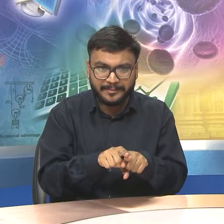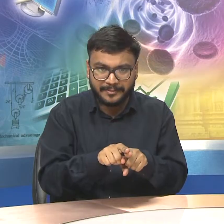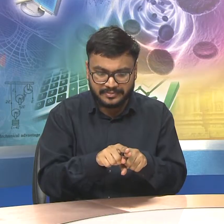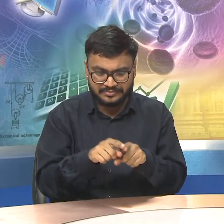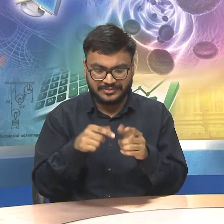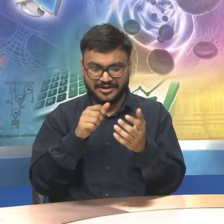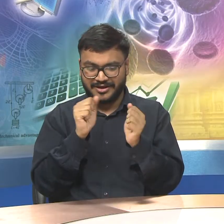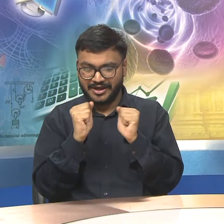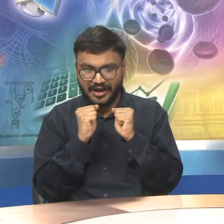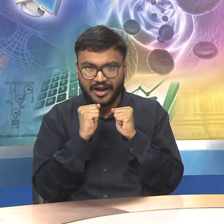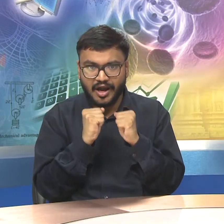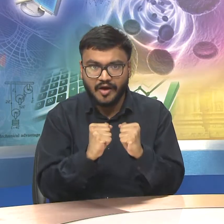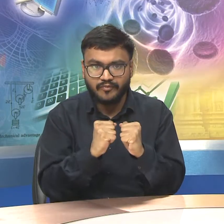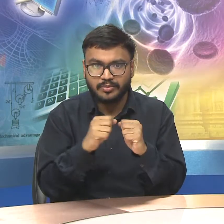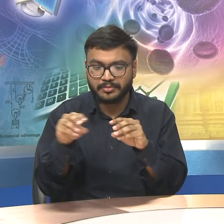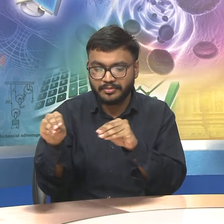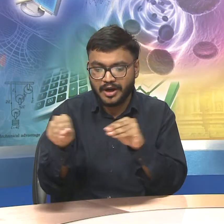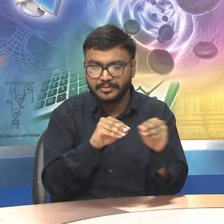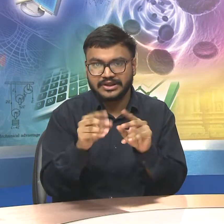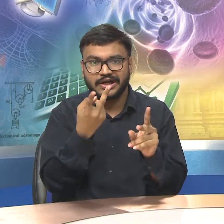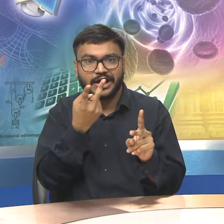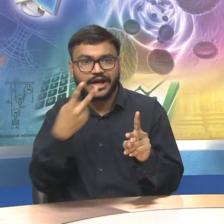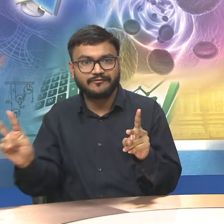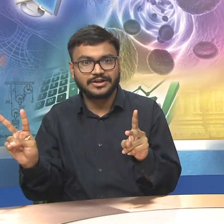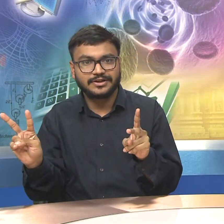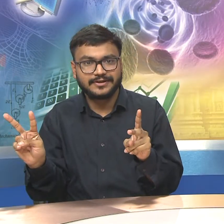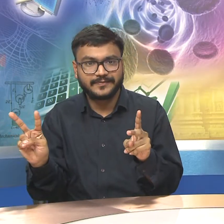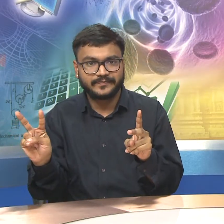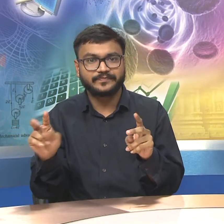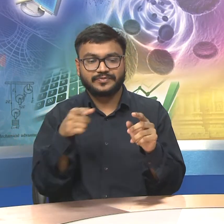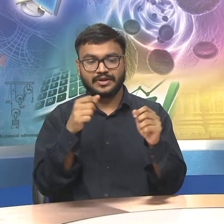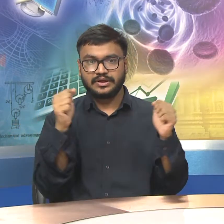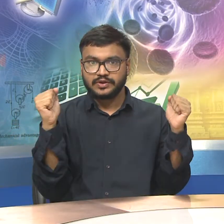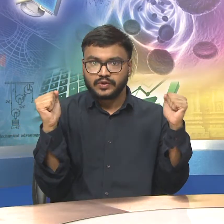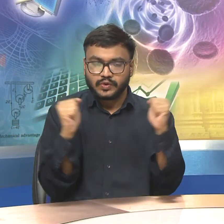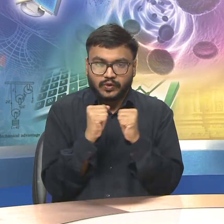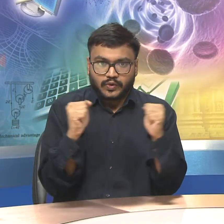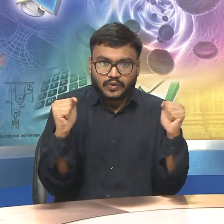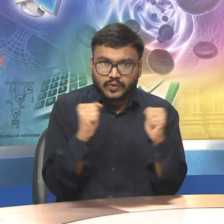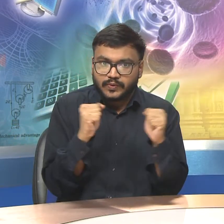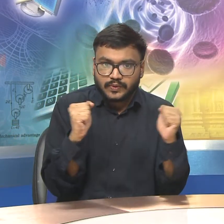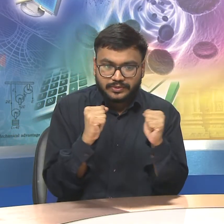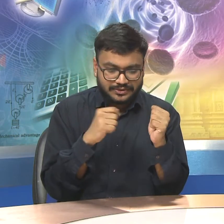same handshake and the same place of articulation, but